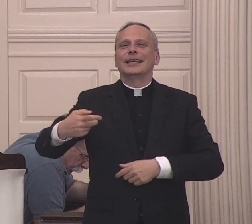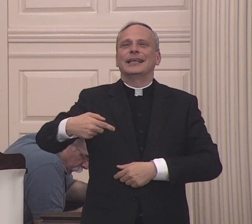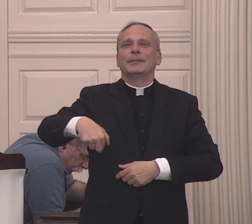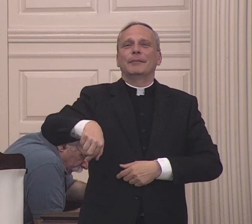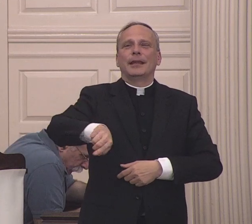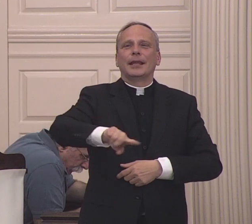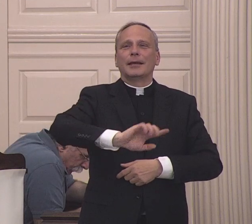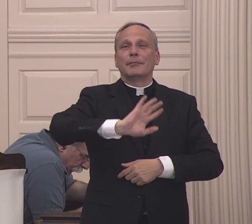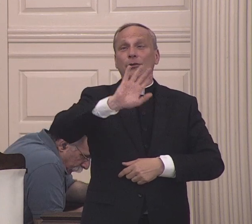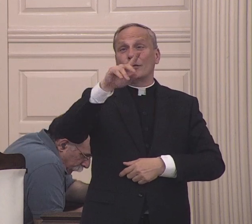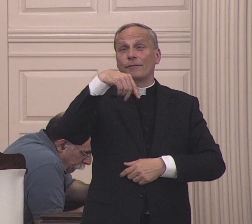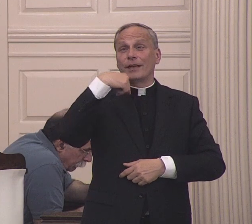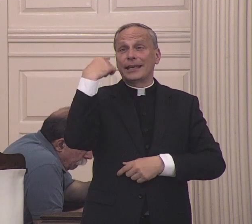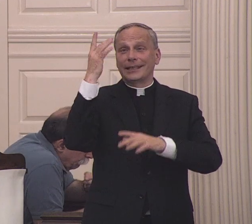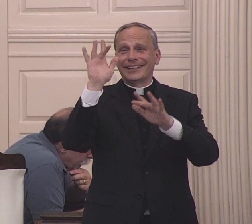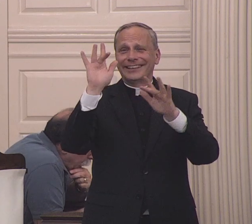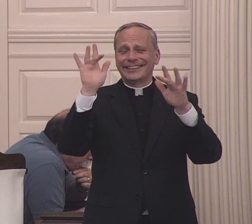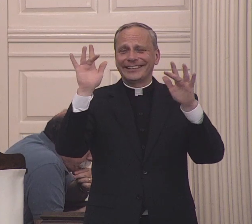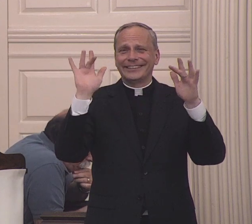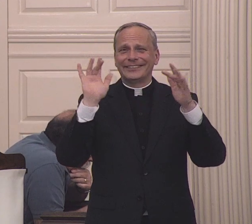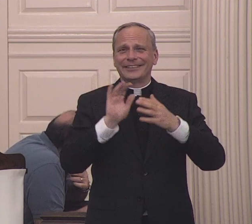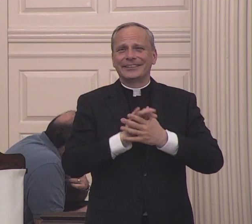died in your mercy.